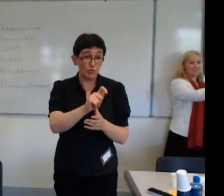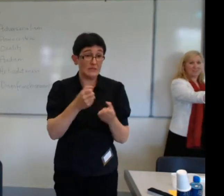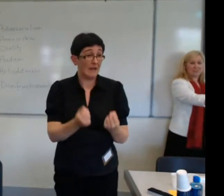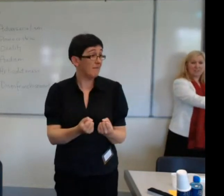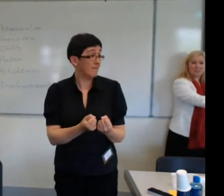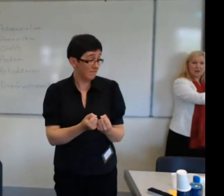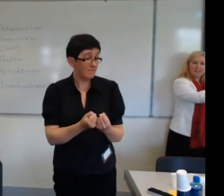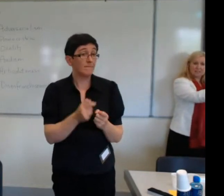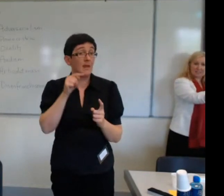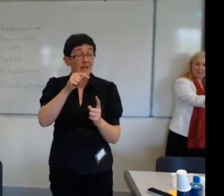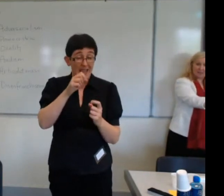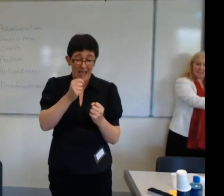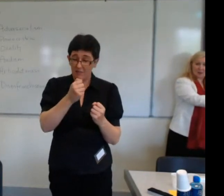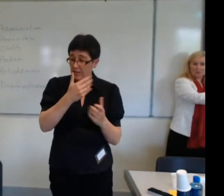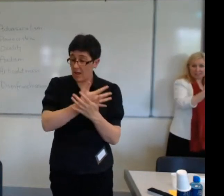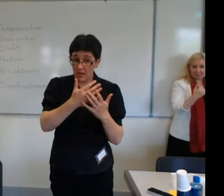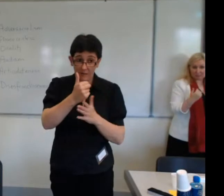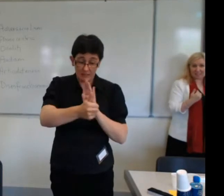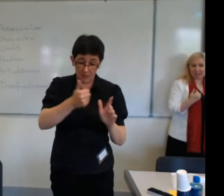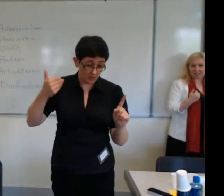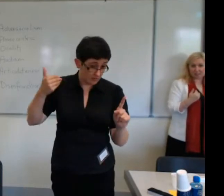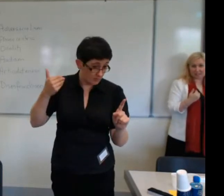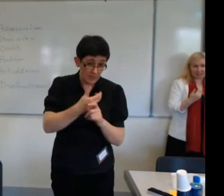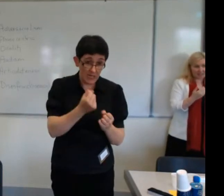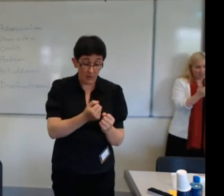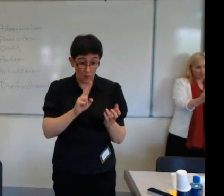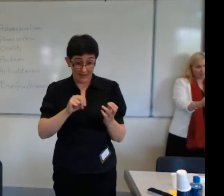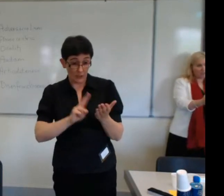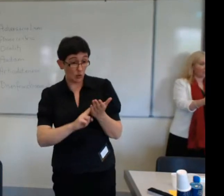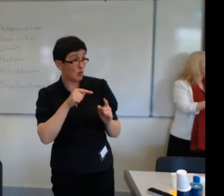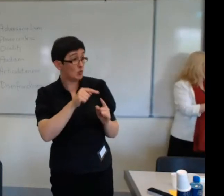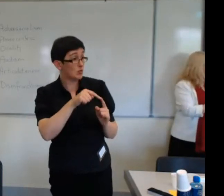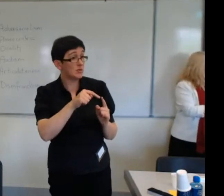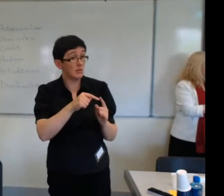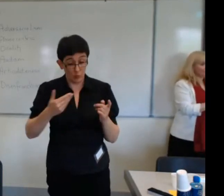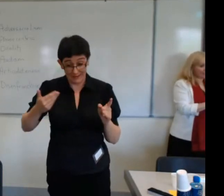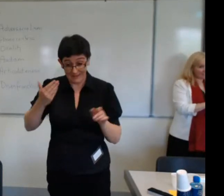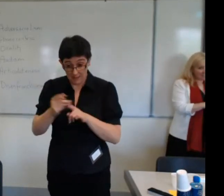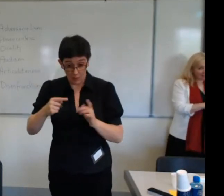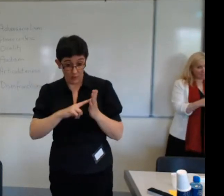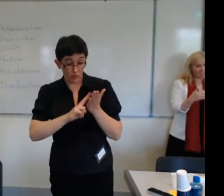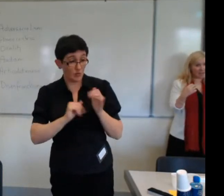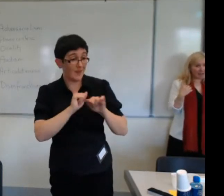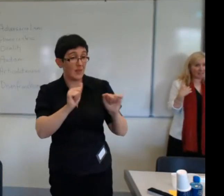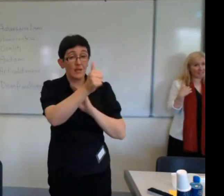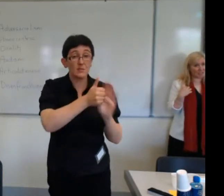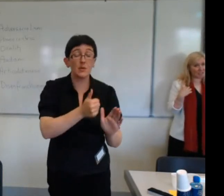They've got this wealth of experience that we can build on as we're starting off on this front. But as it happens, Ireland actually has